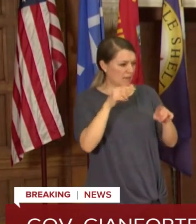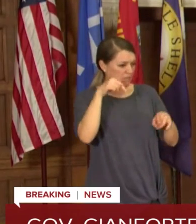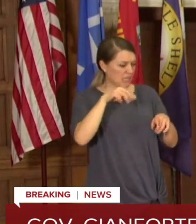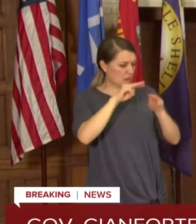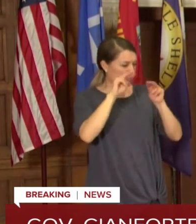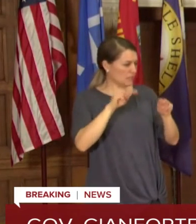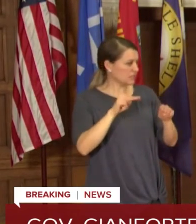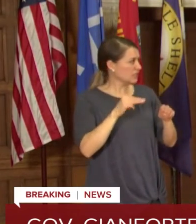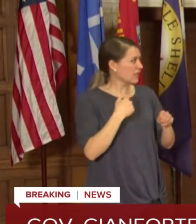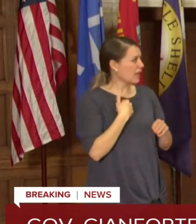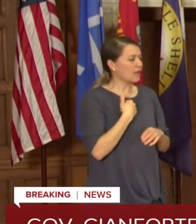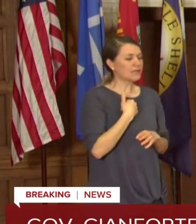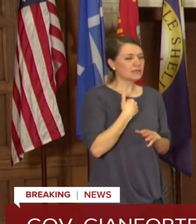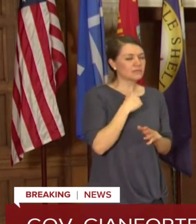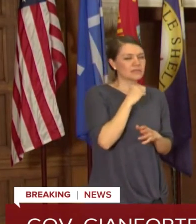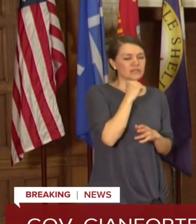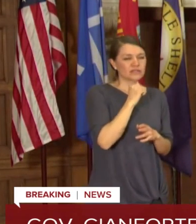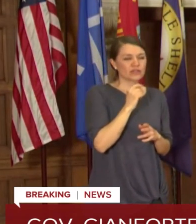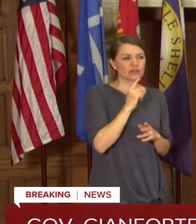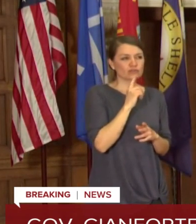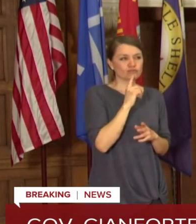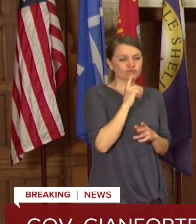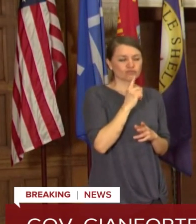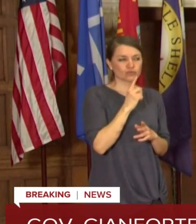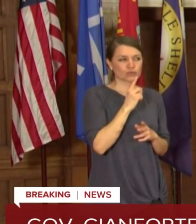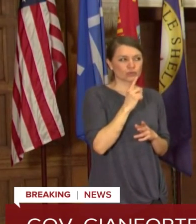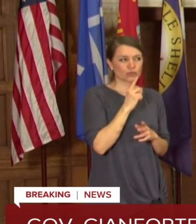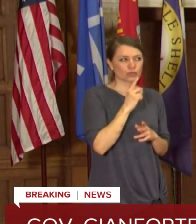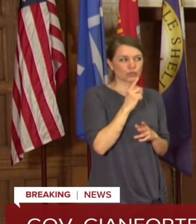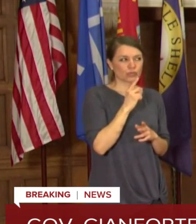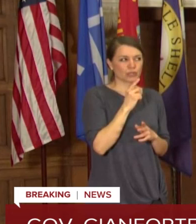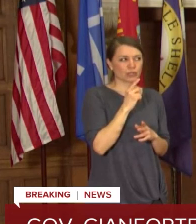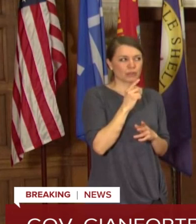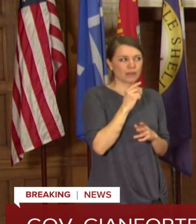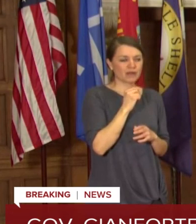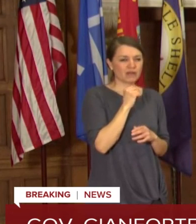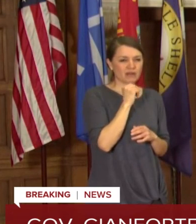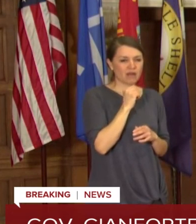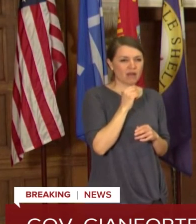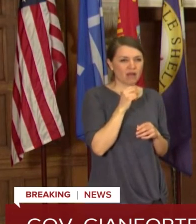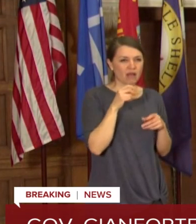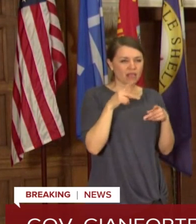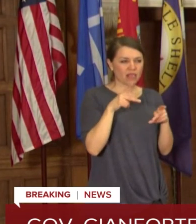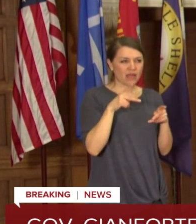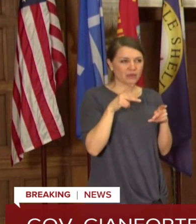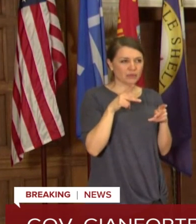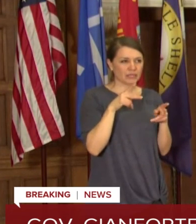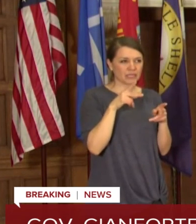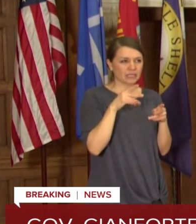So I'm not sure about the part about not releasing to all media outlets. Obviously, as